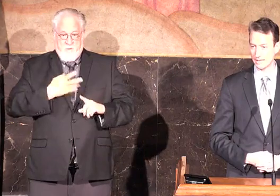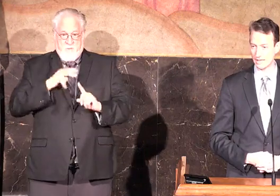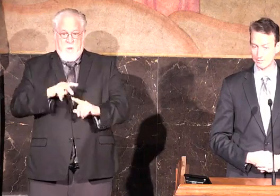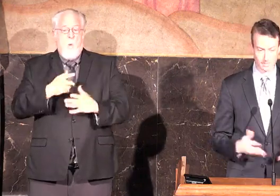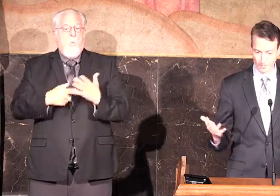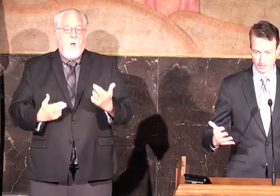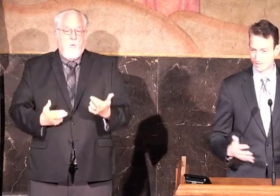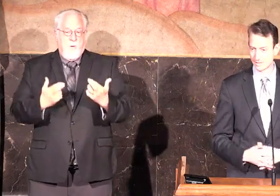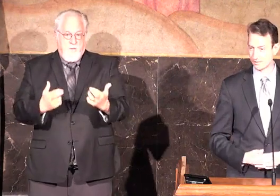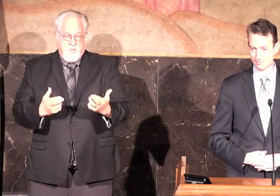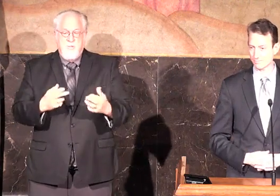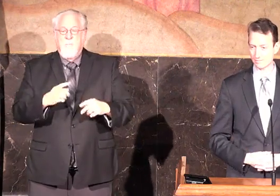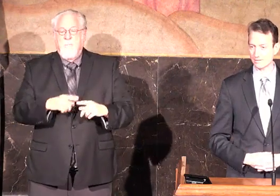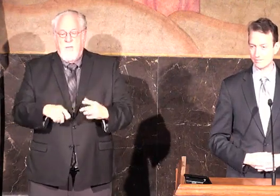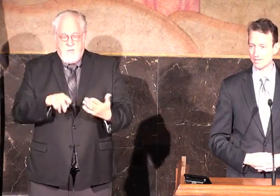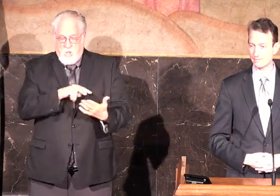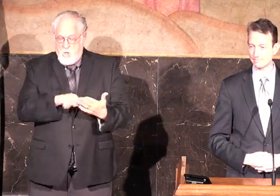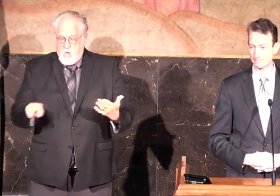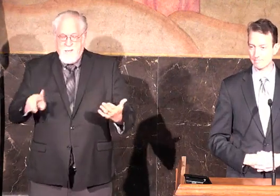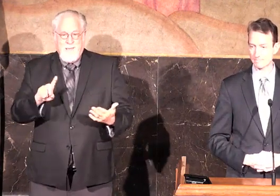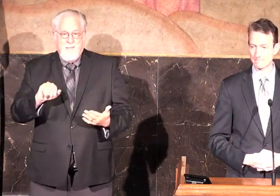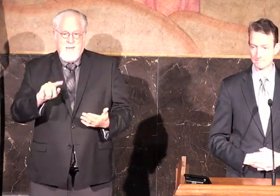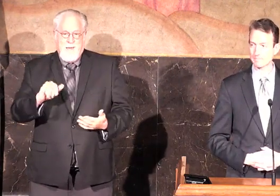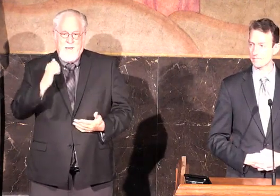be. But again, we look at the data every day.